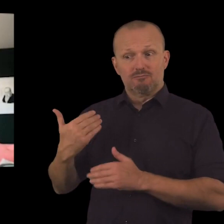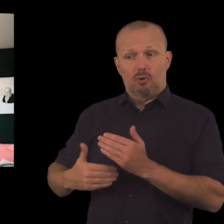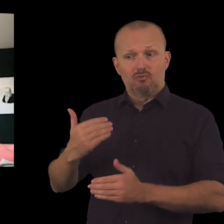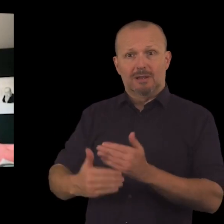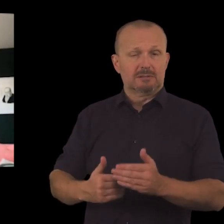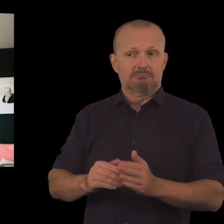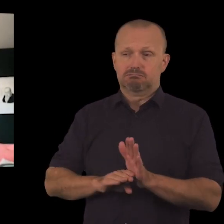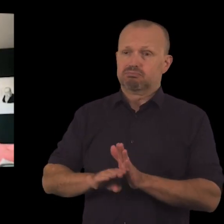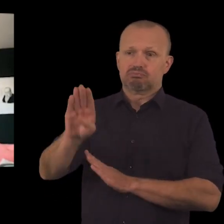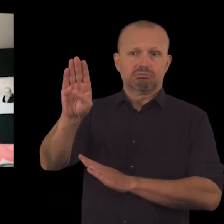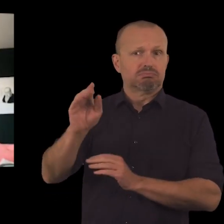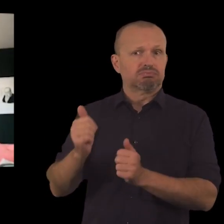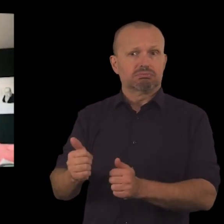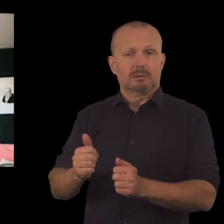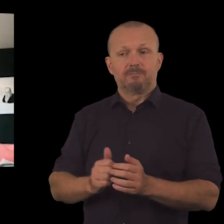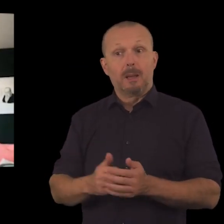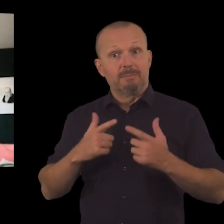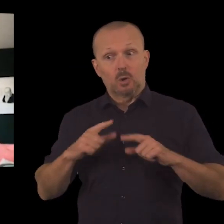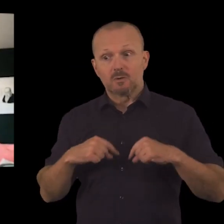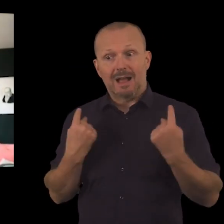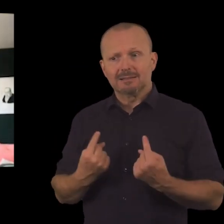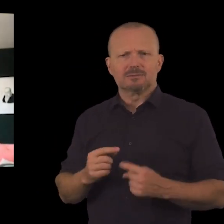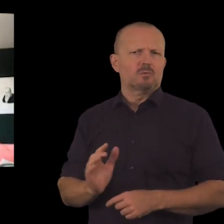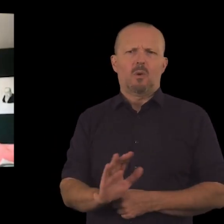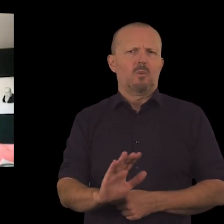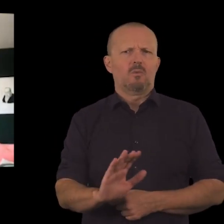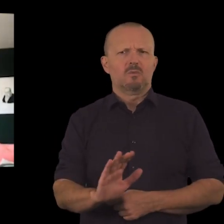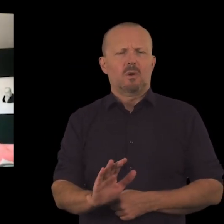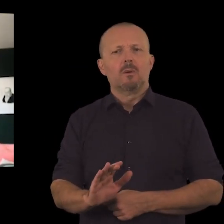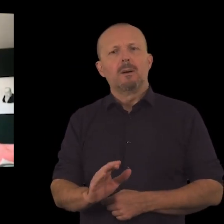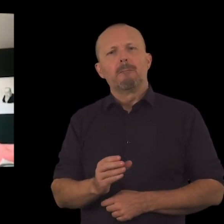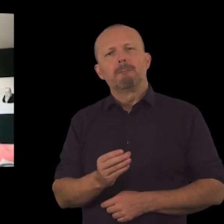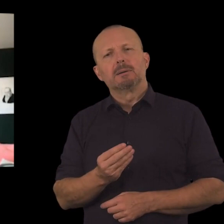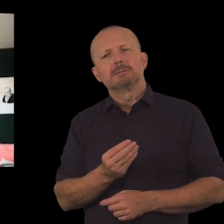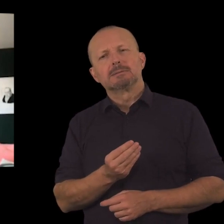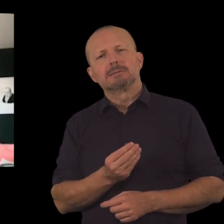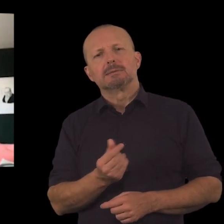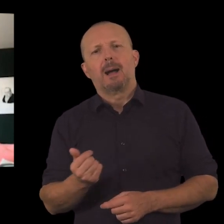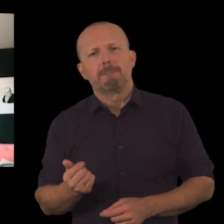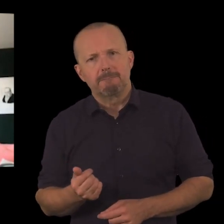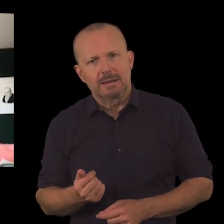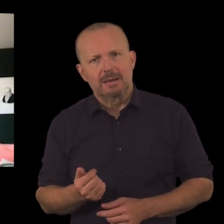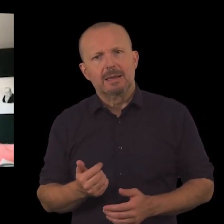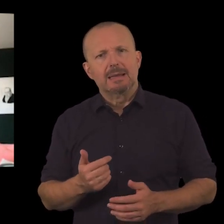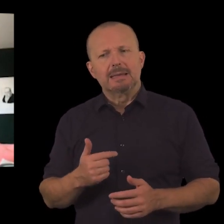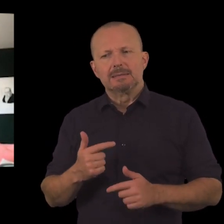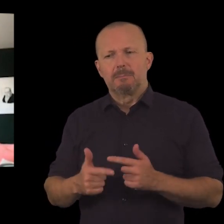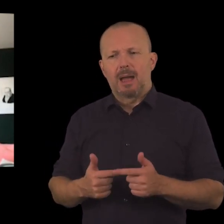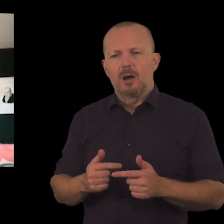he's made over that time. And that's not all down to us at all, but some of it is about that